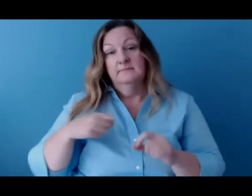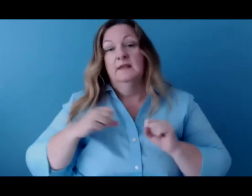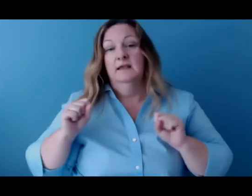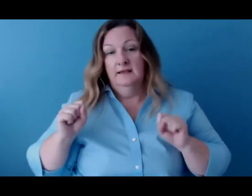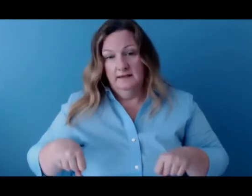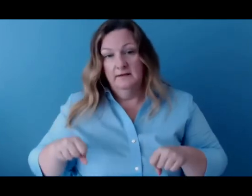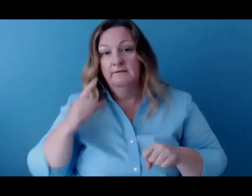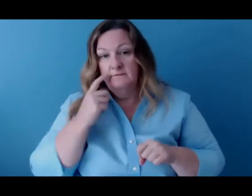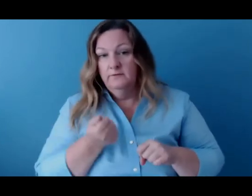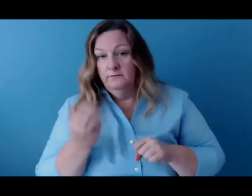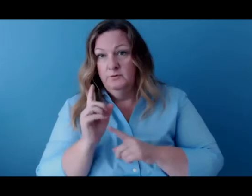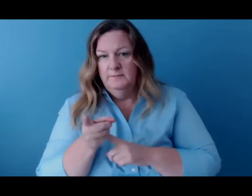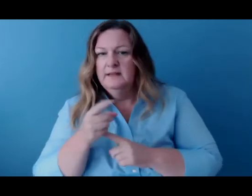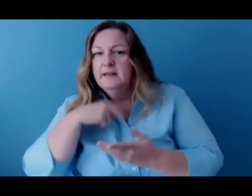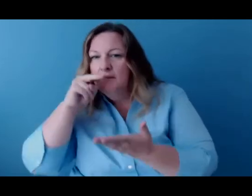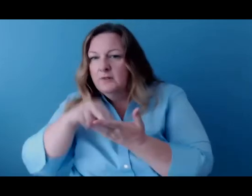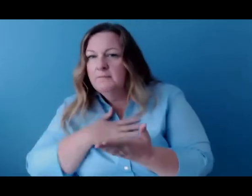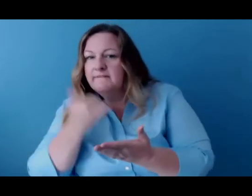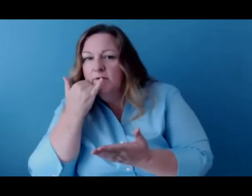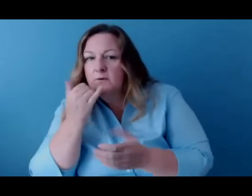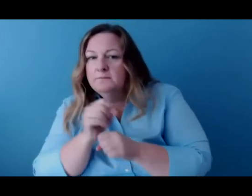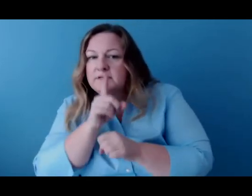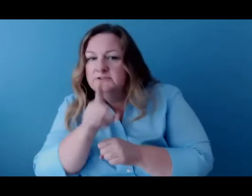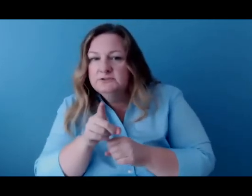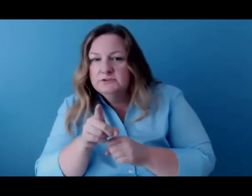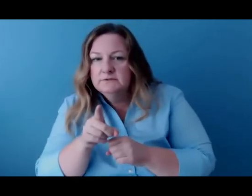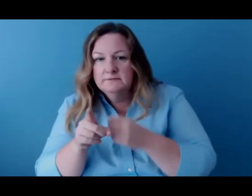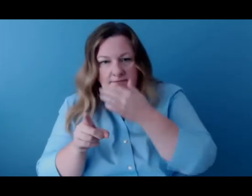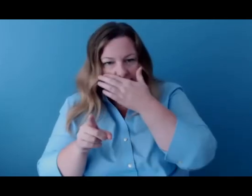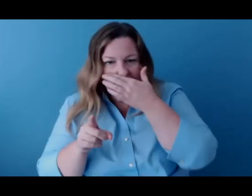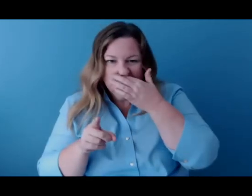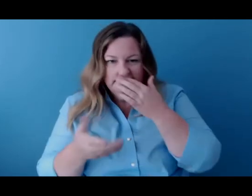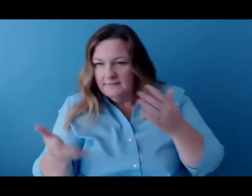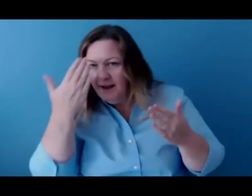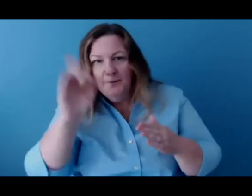I can hang on for a minute. Let me just check my phone to make sure. I don't know where my phone is.